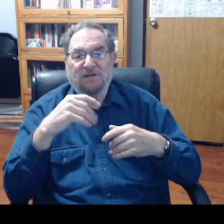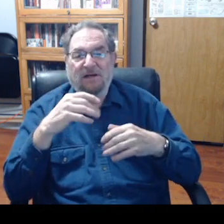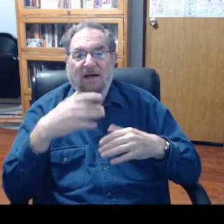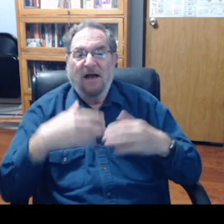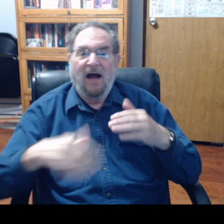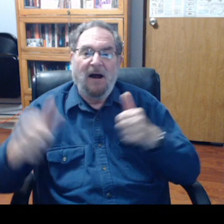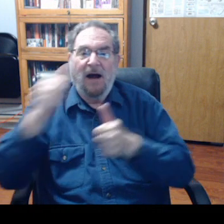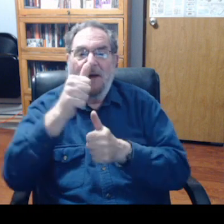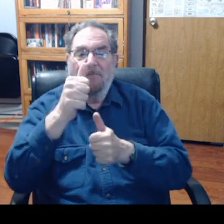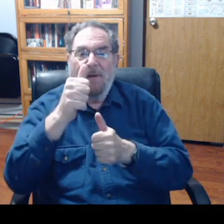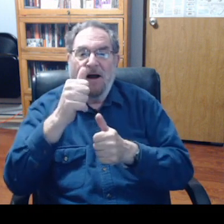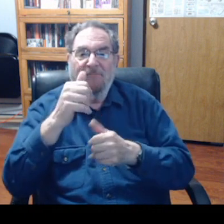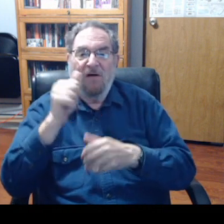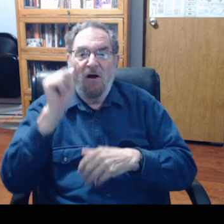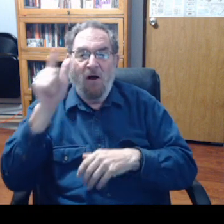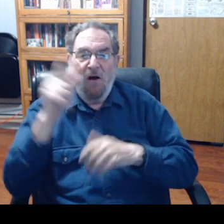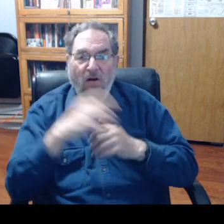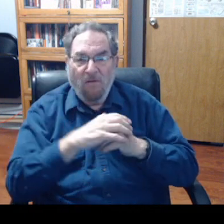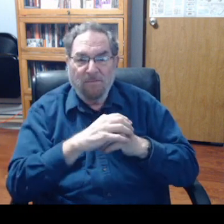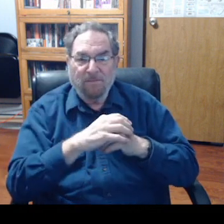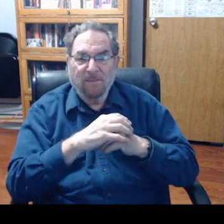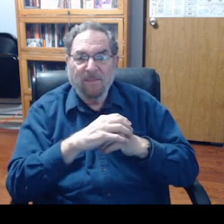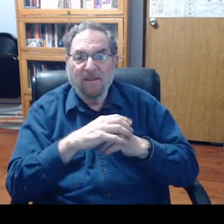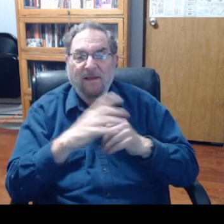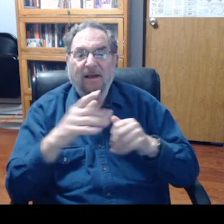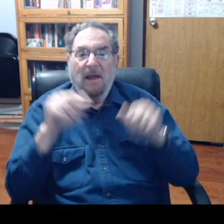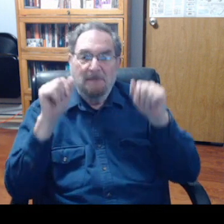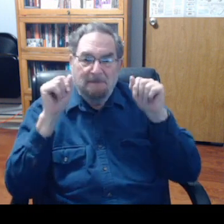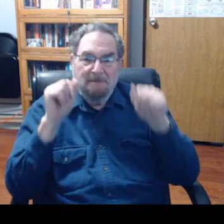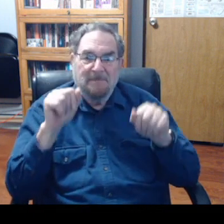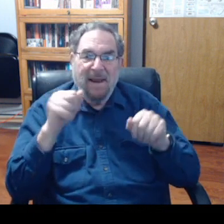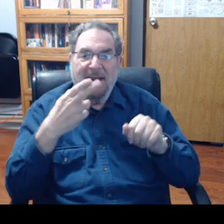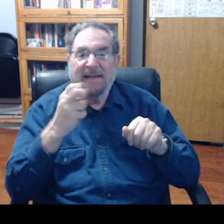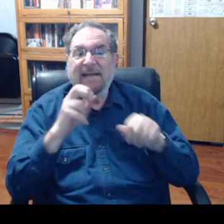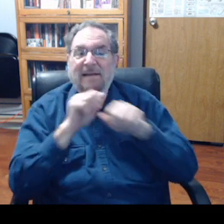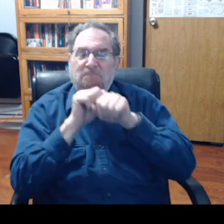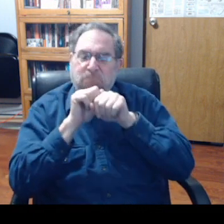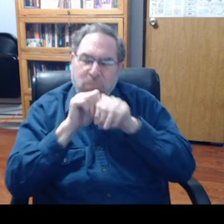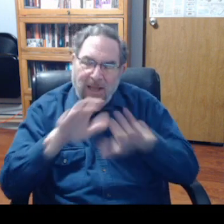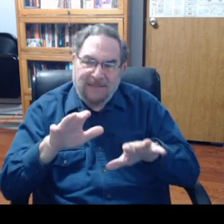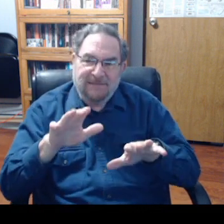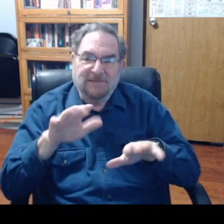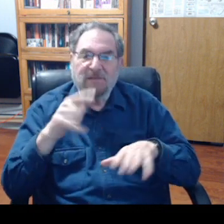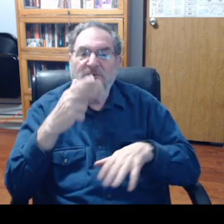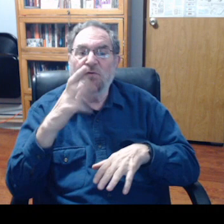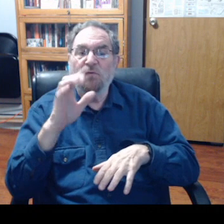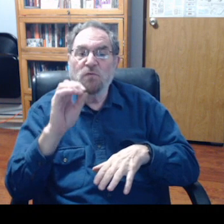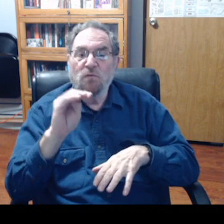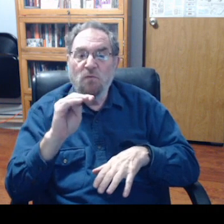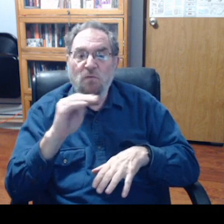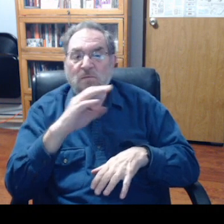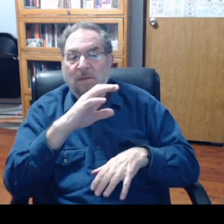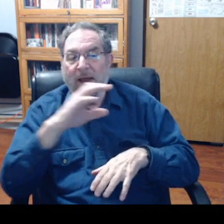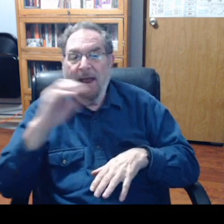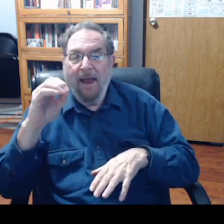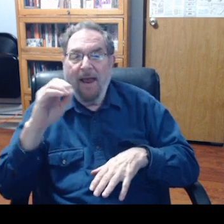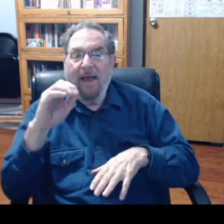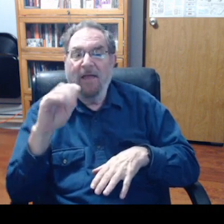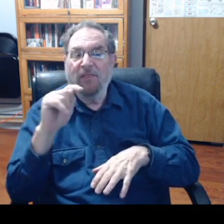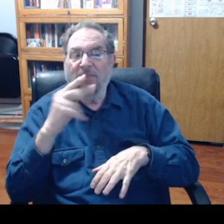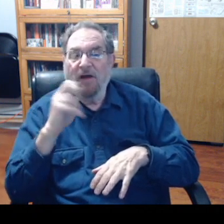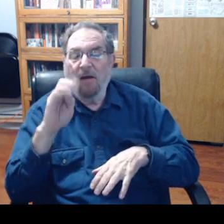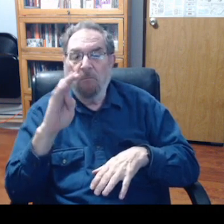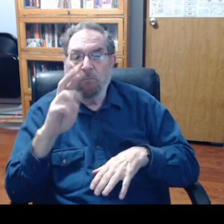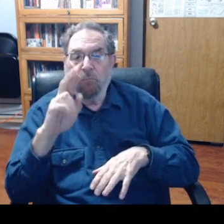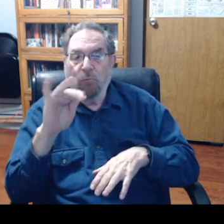distinguished above all, may he bless the groom